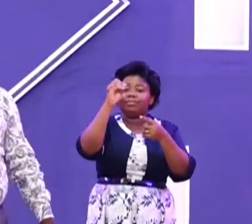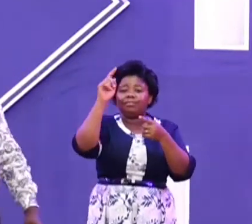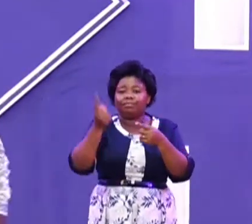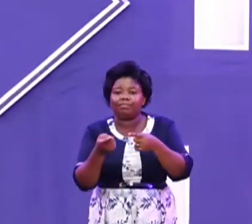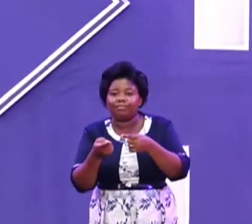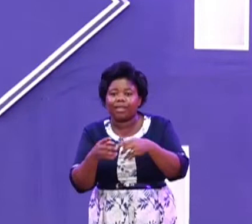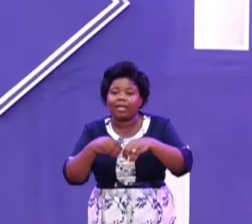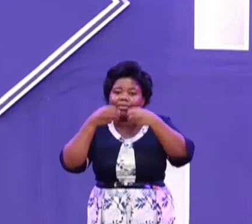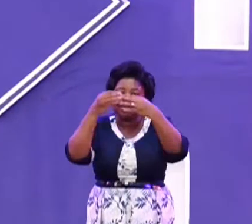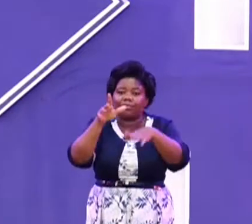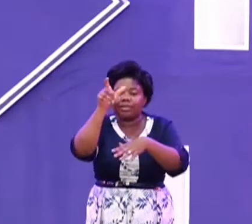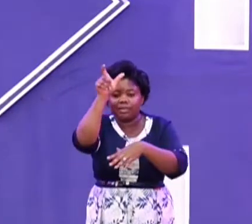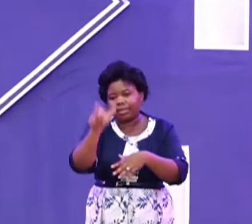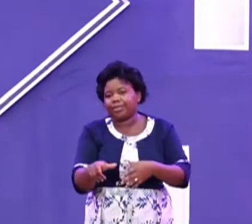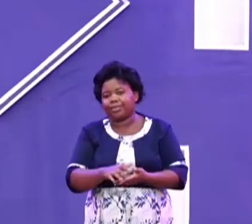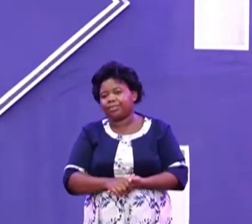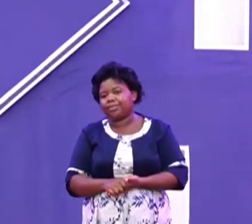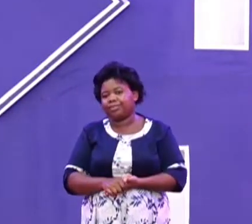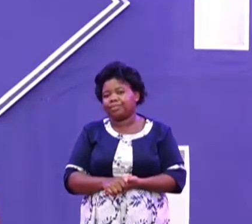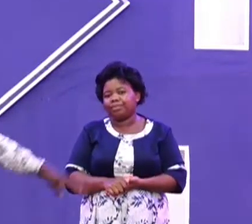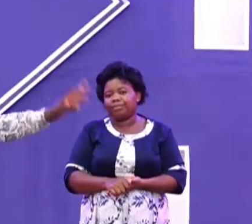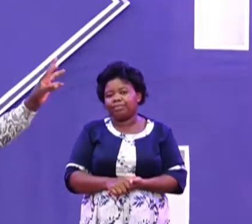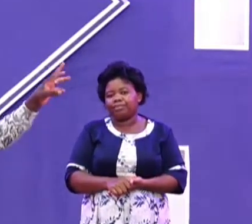500,000. We give the brethren